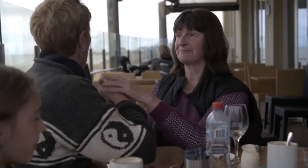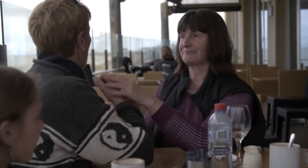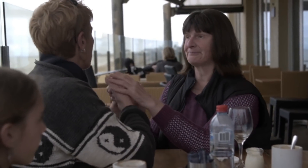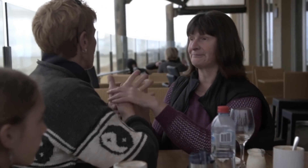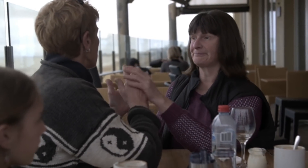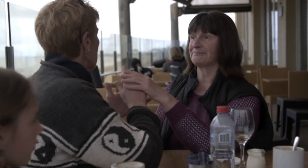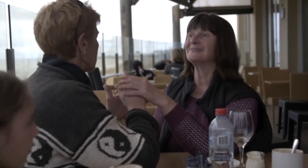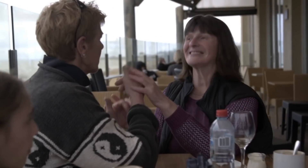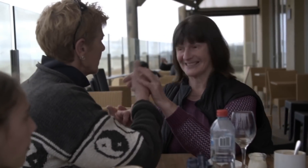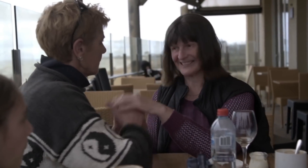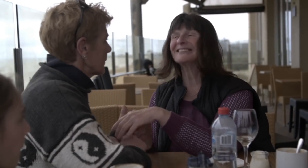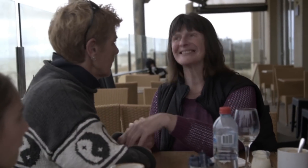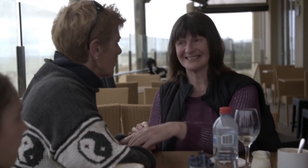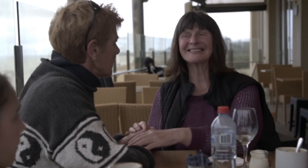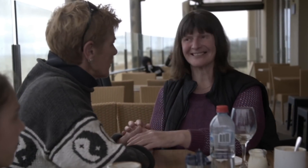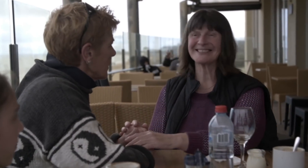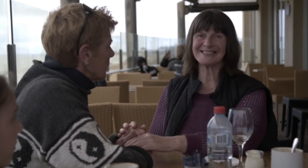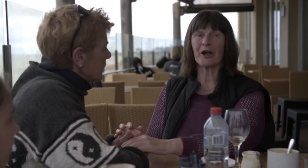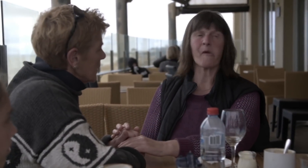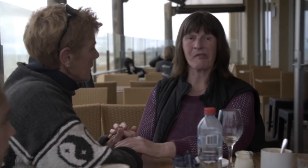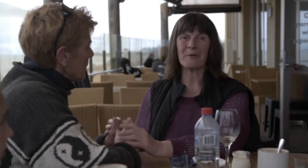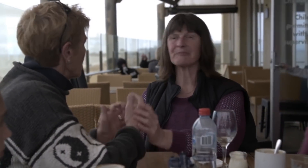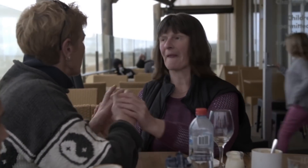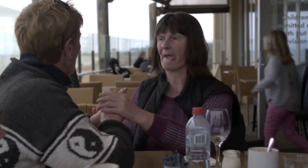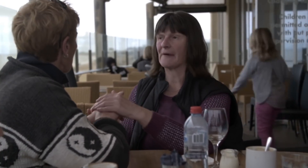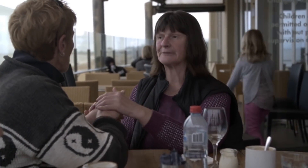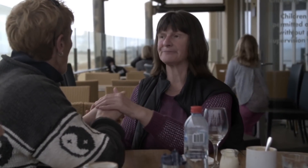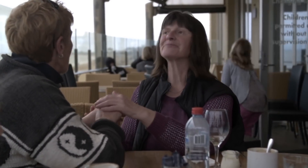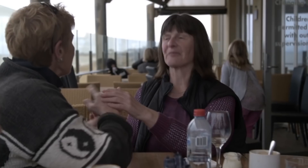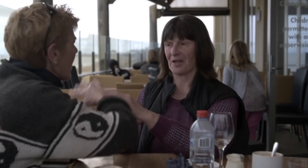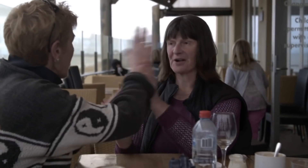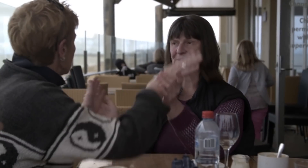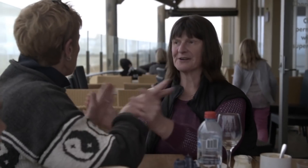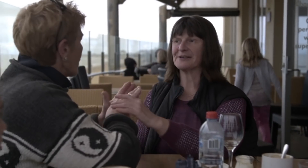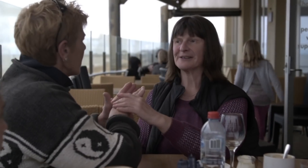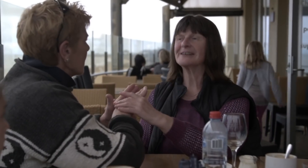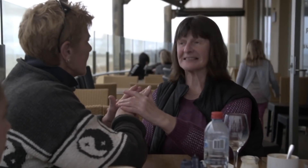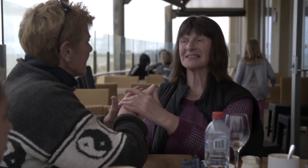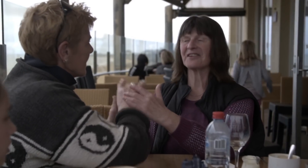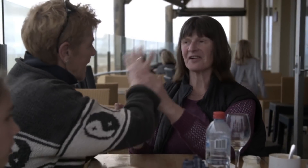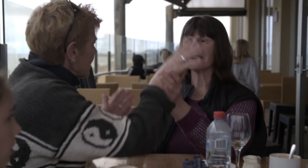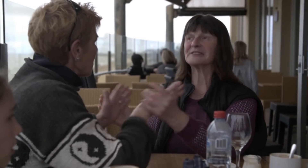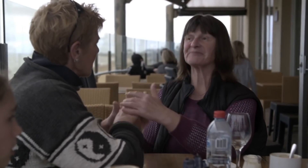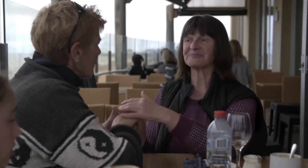I agree. Yeah, very much. Yeah, it was a learning for everybody. Everybody